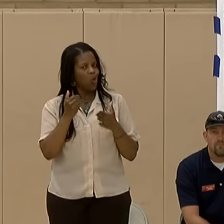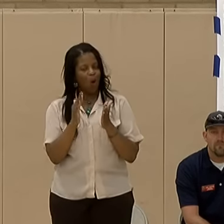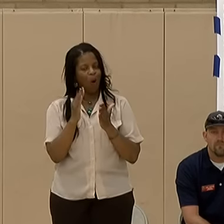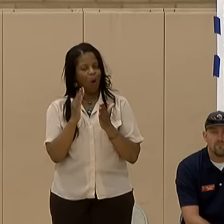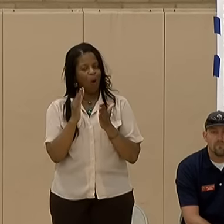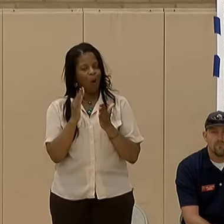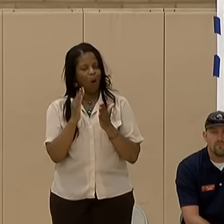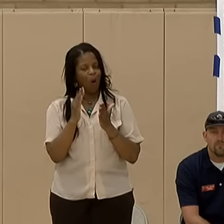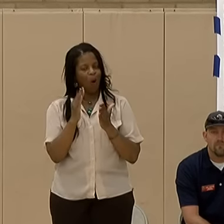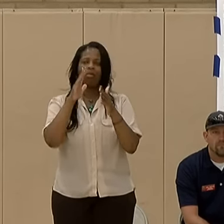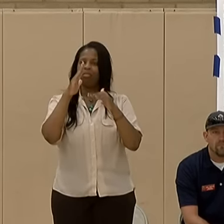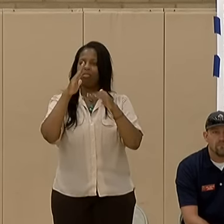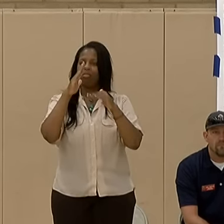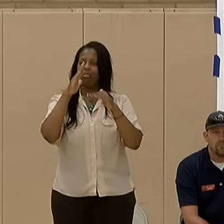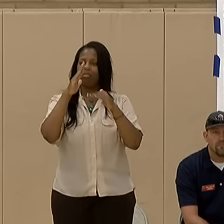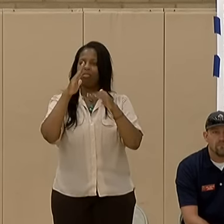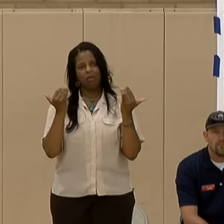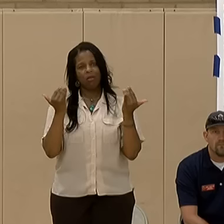when it's this big.